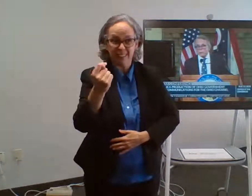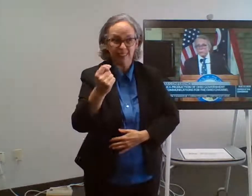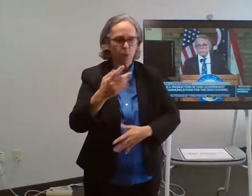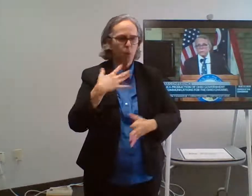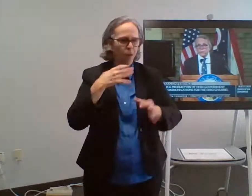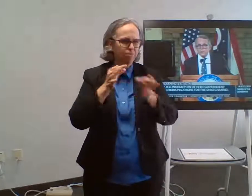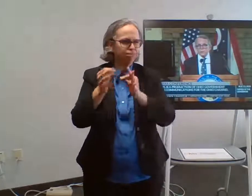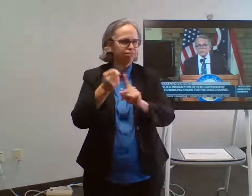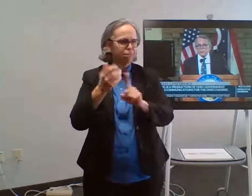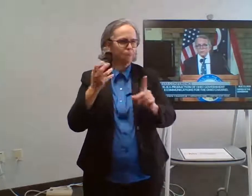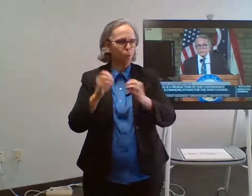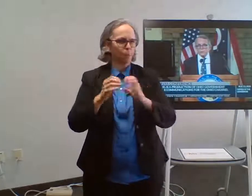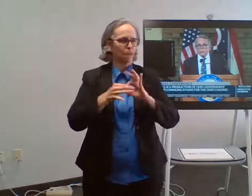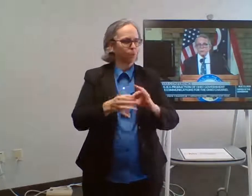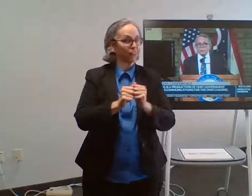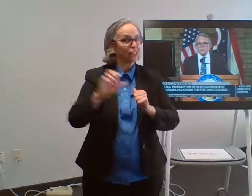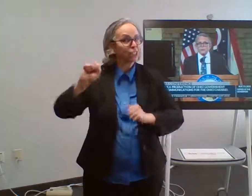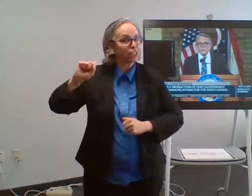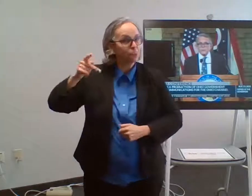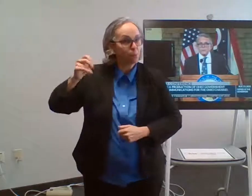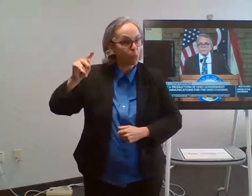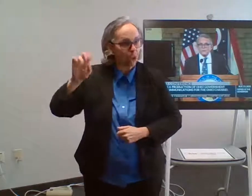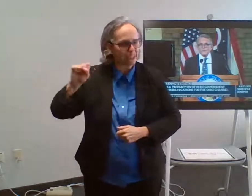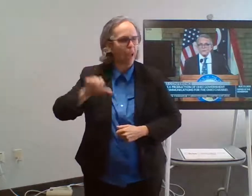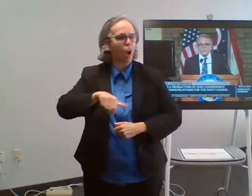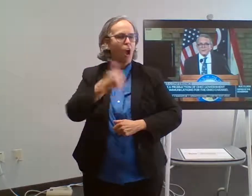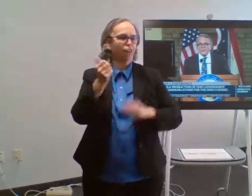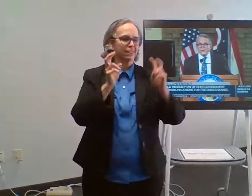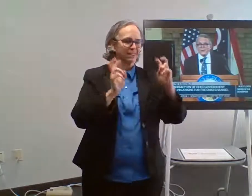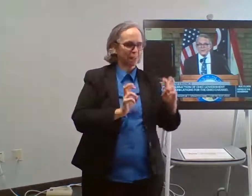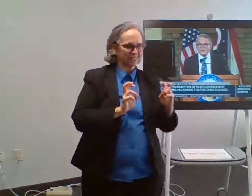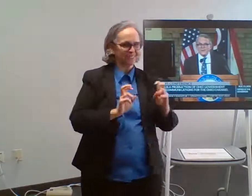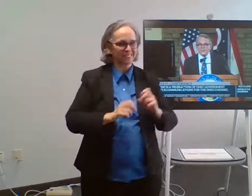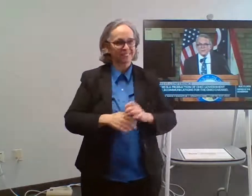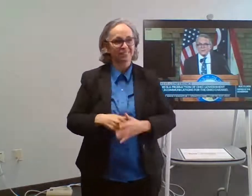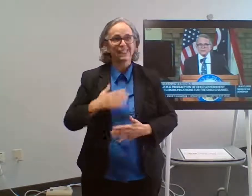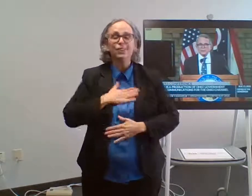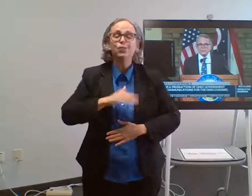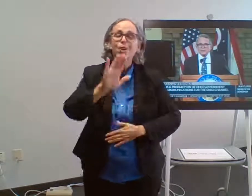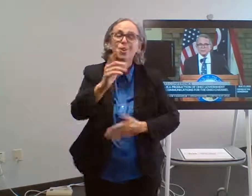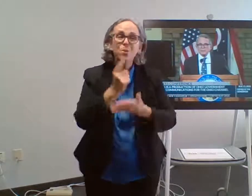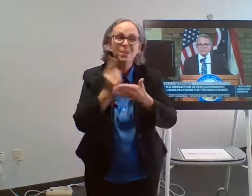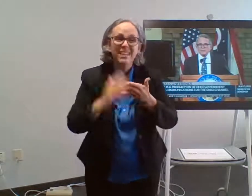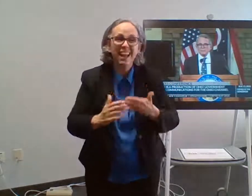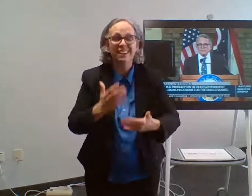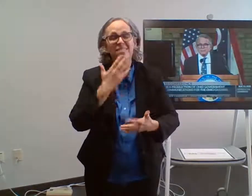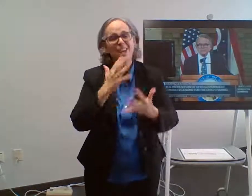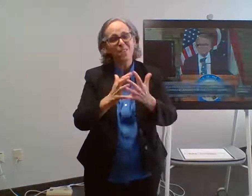talk about other things. And I hope everybody has a good weekend. Thank you very much.